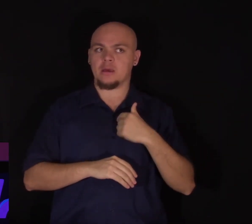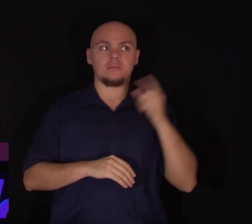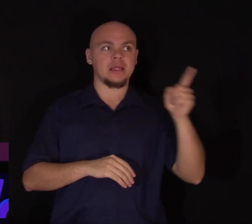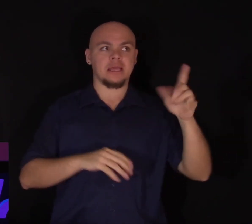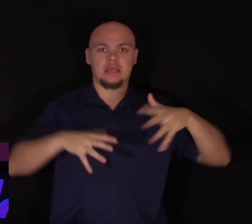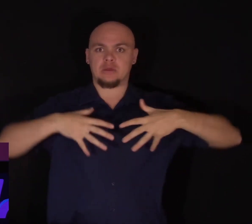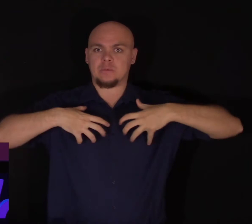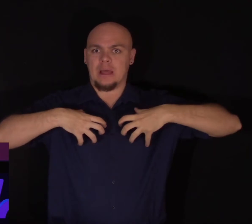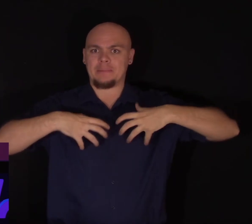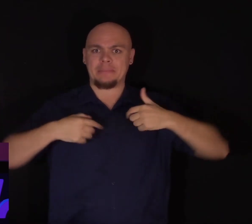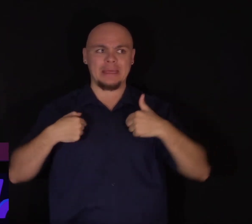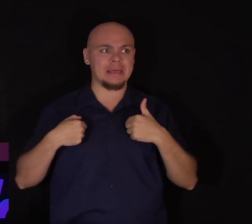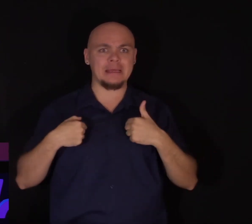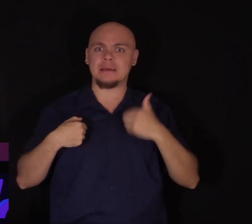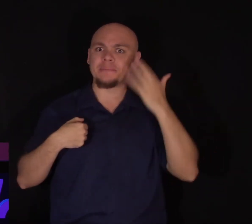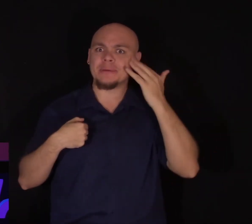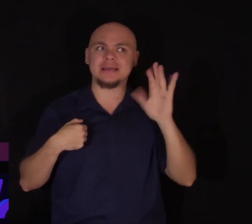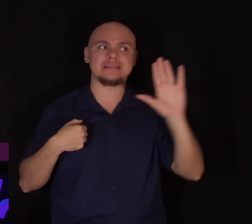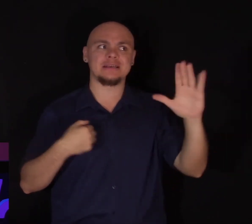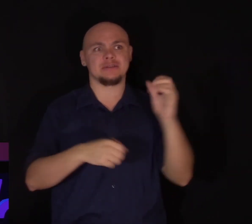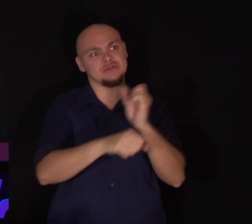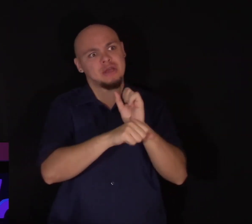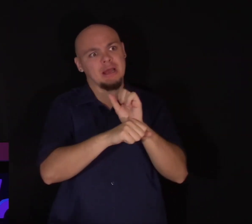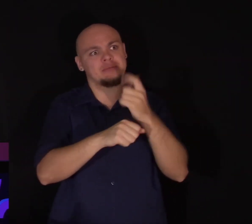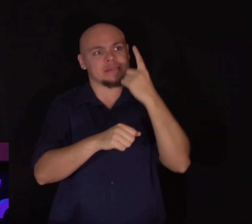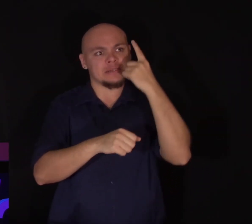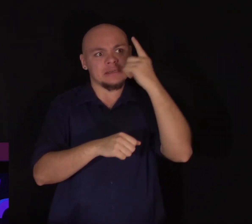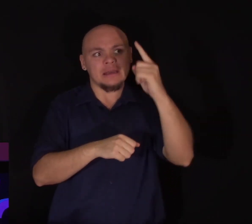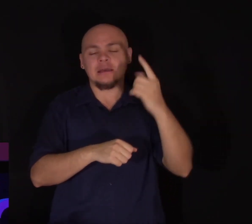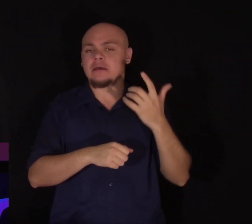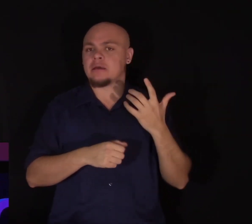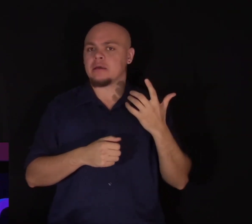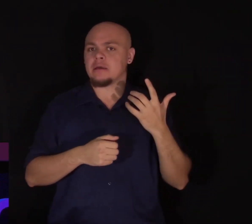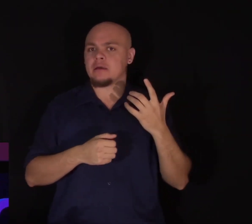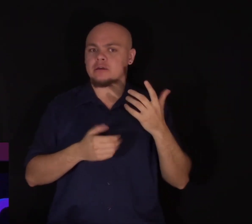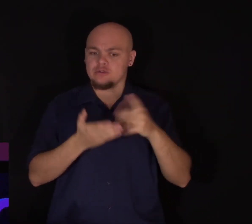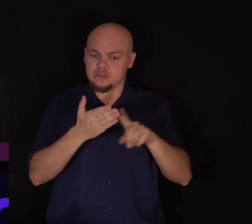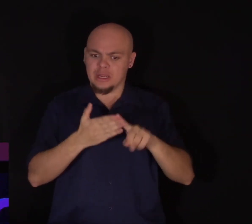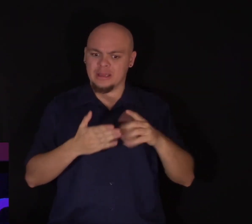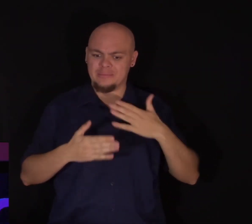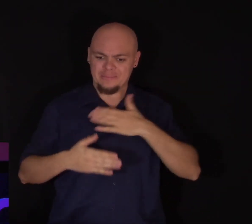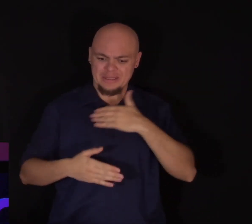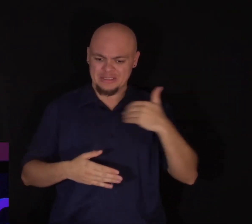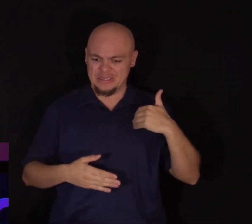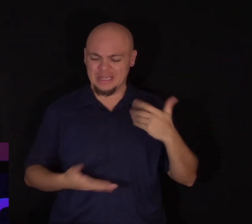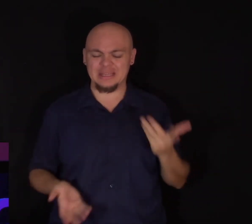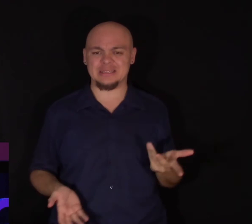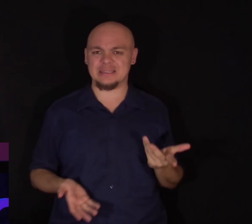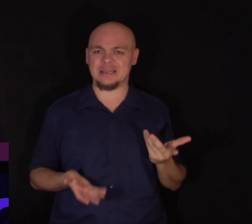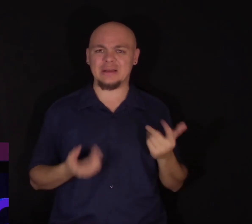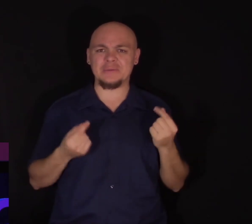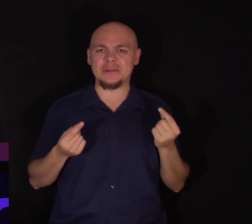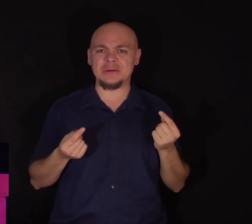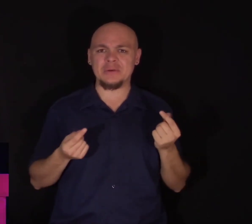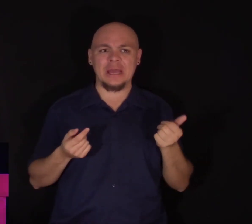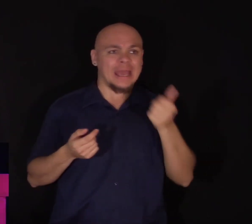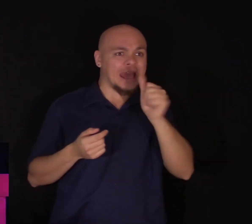know has dealt with sexual harassment, and I was angry enough for the first time that number two became the only option, to do something about it, literally